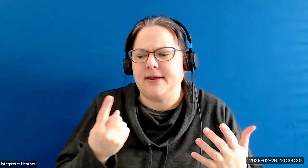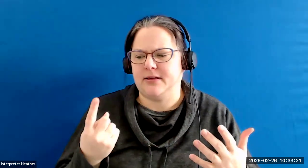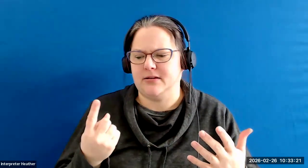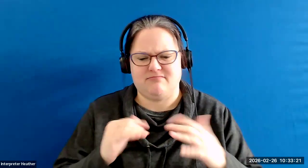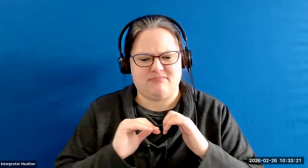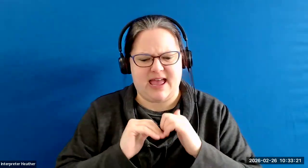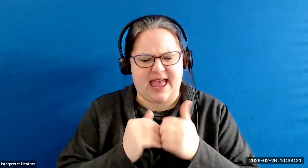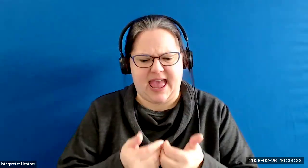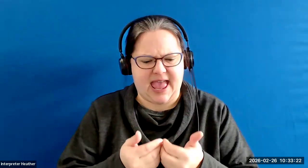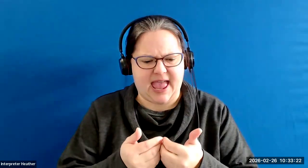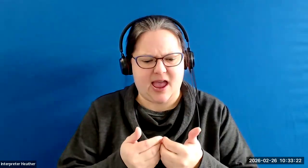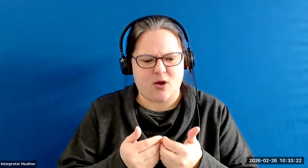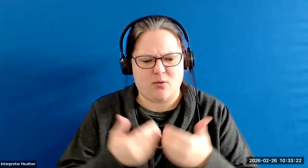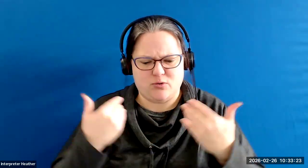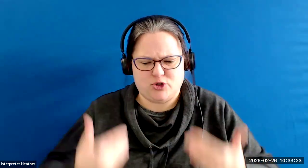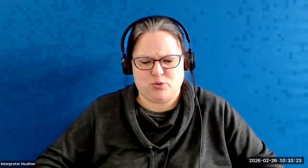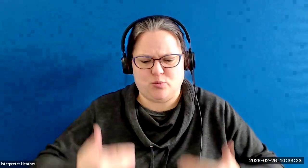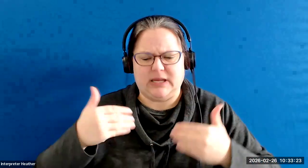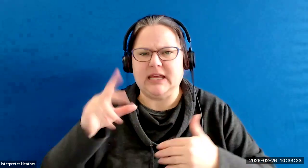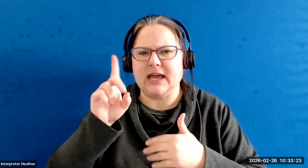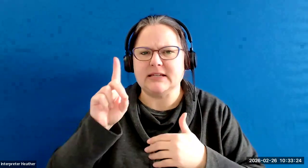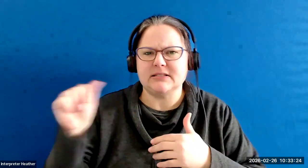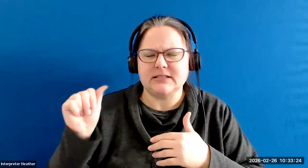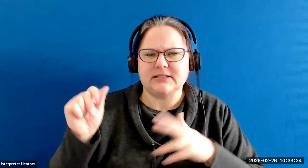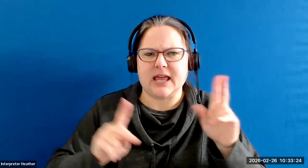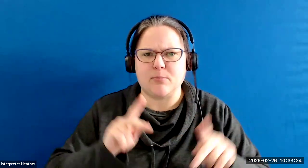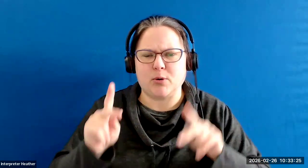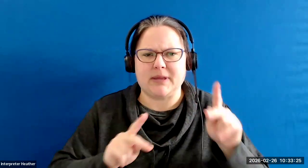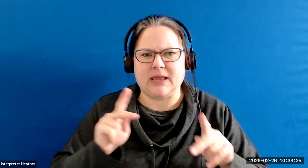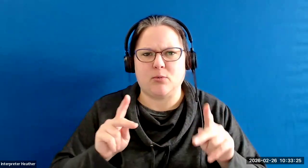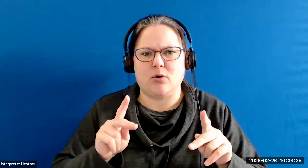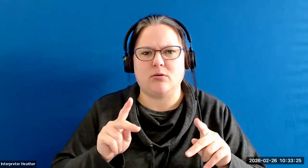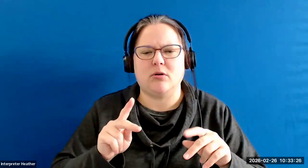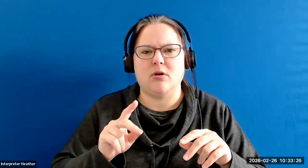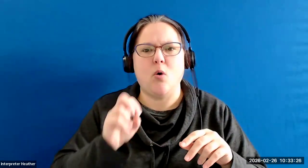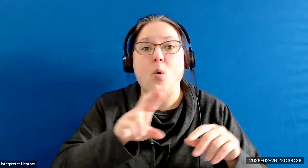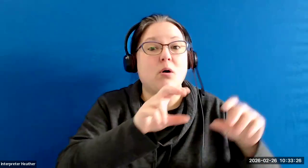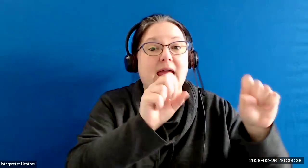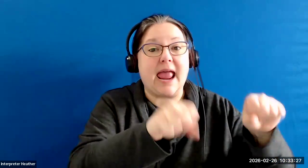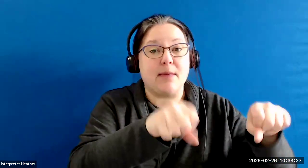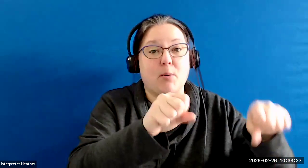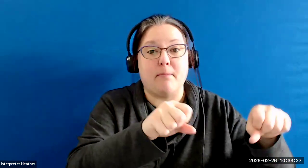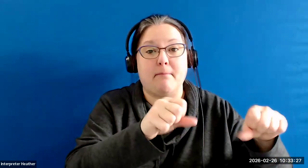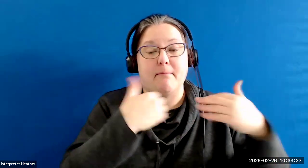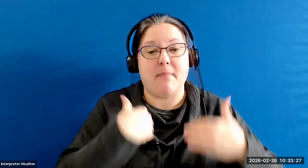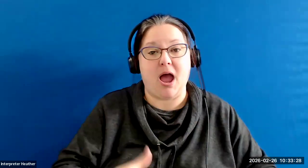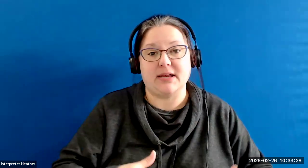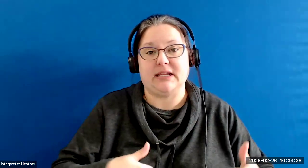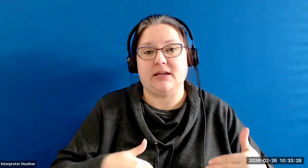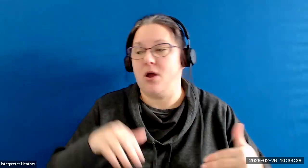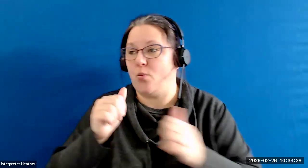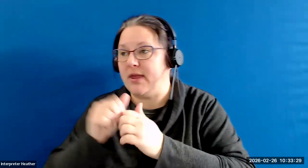how do we, as disabled folks and able body folks, develop communities of care